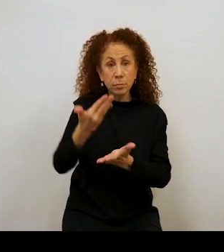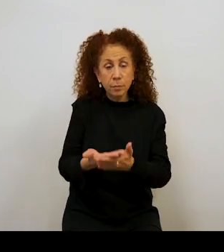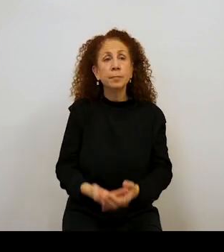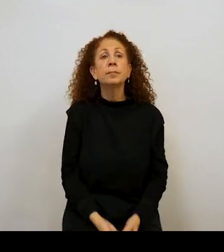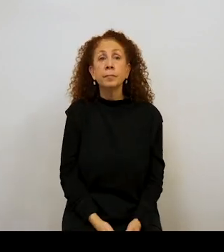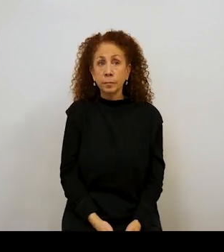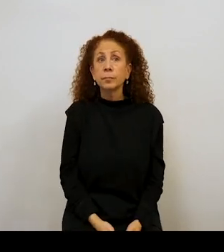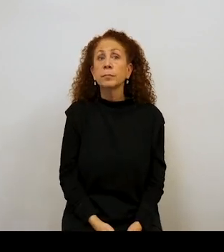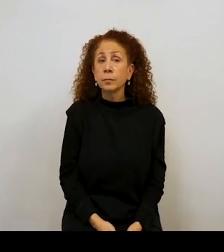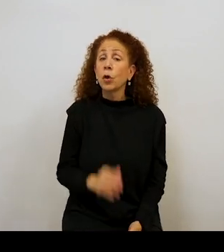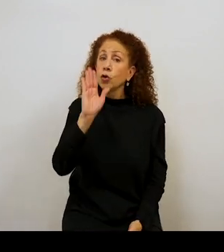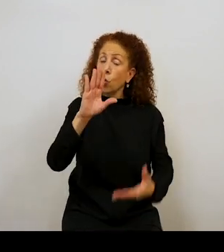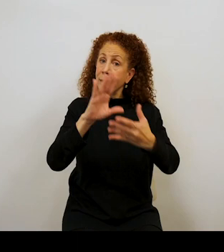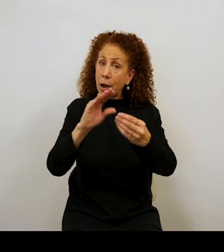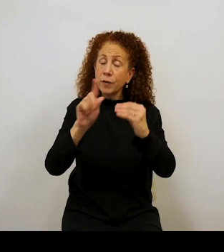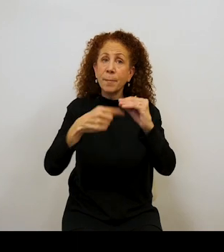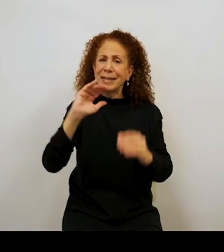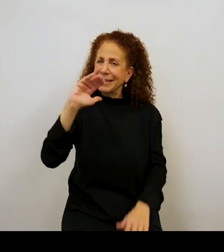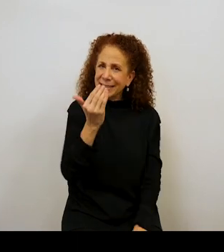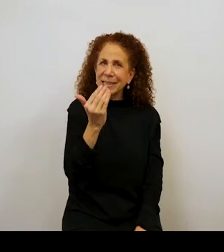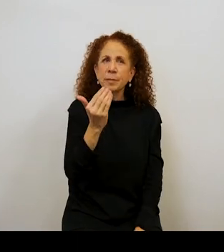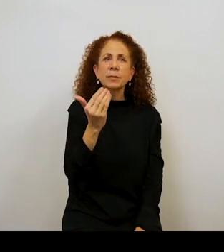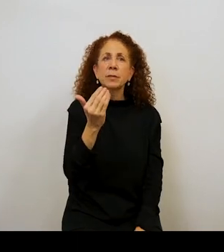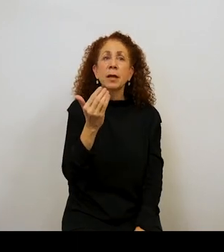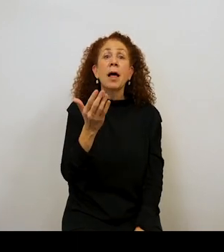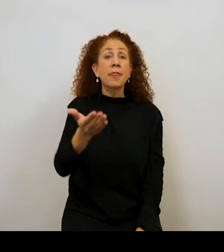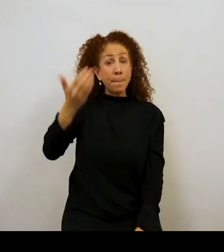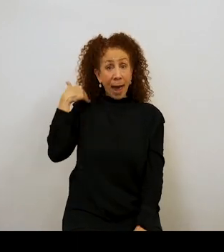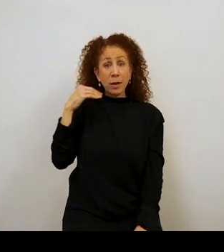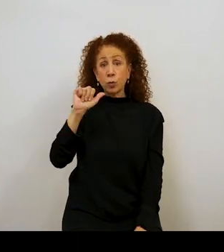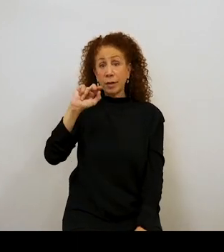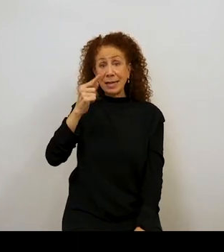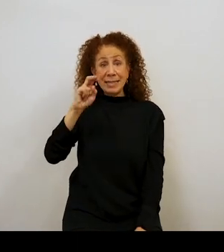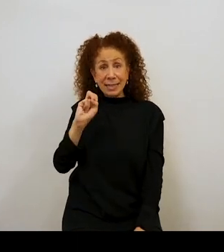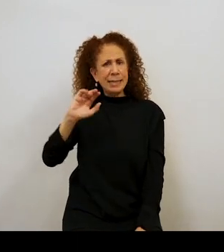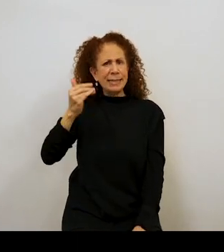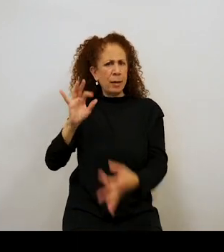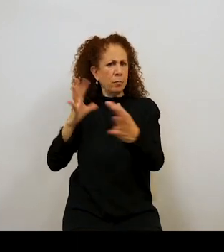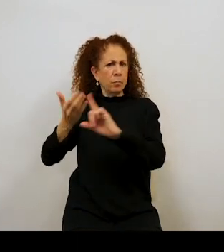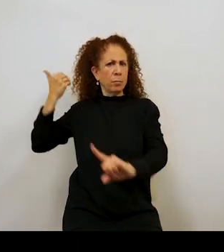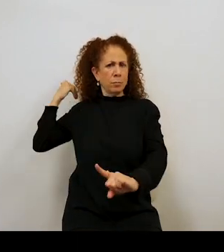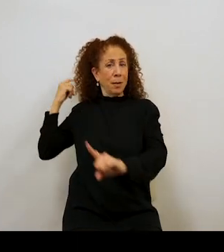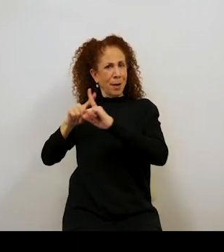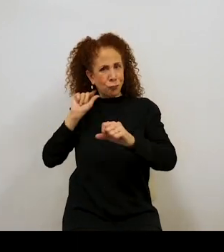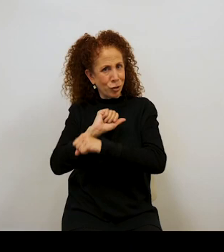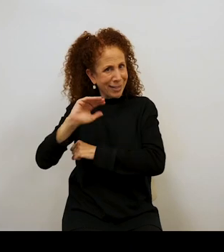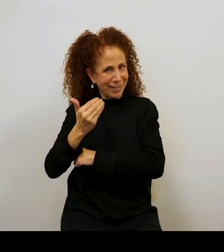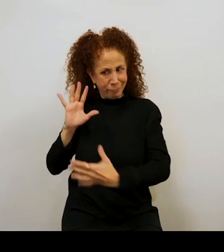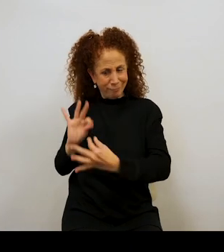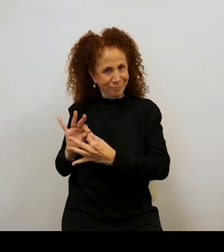your narrative of how it seemed as if the past of the Antigone, this is a very alien culture, but yet it seems actually to